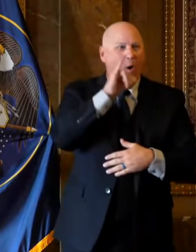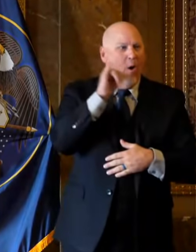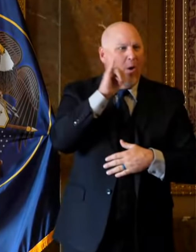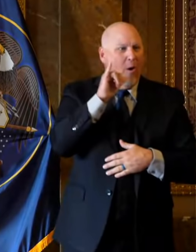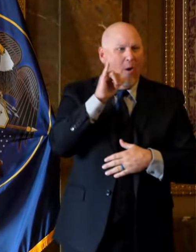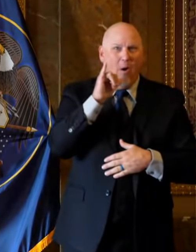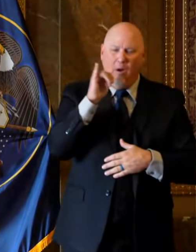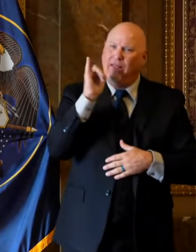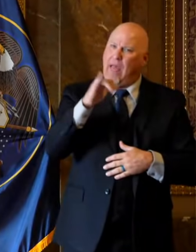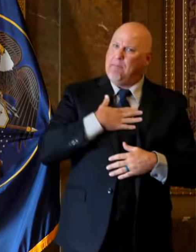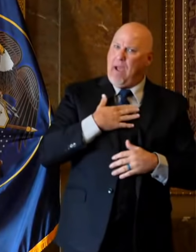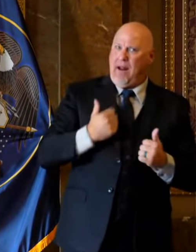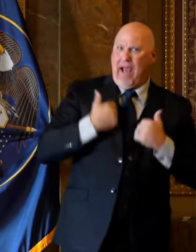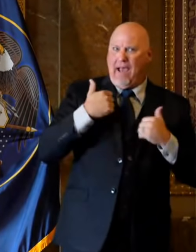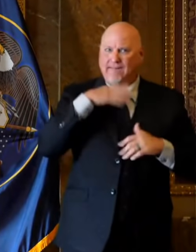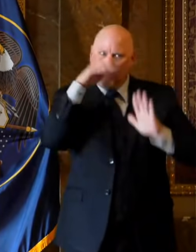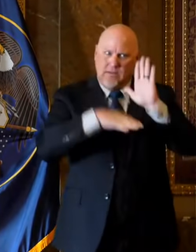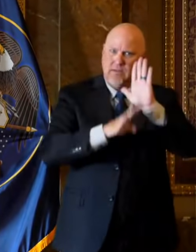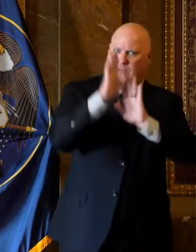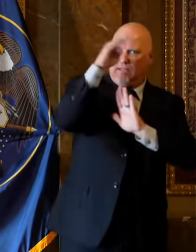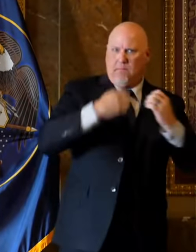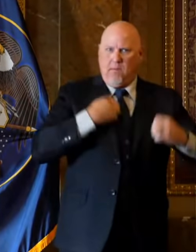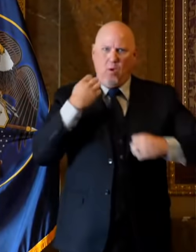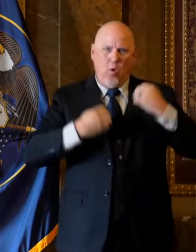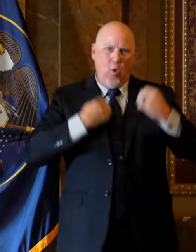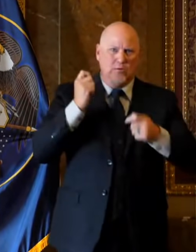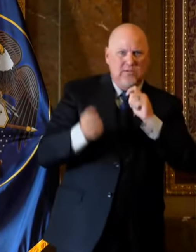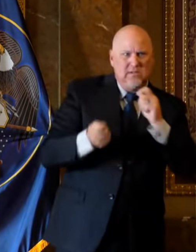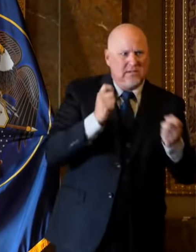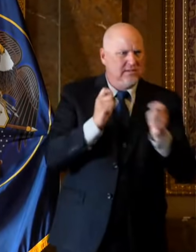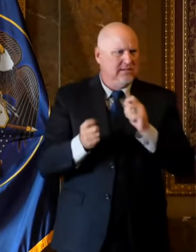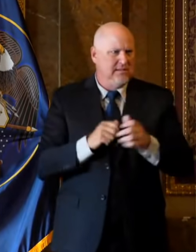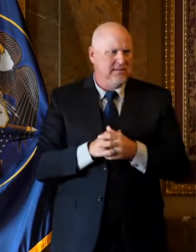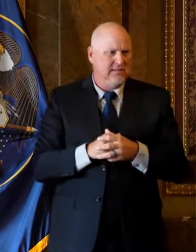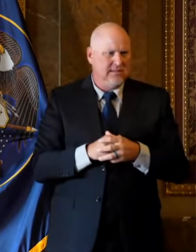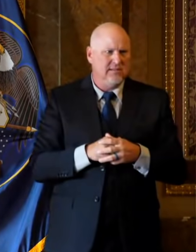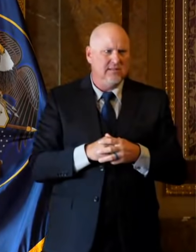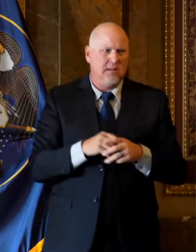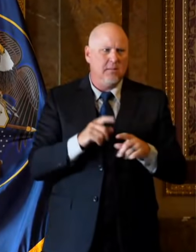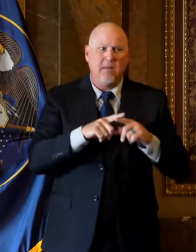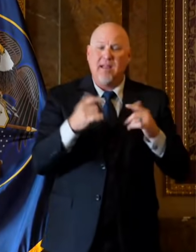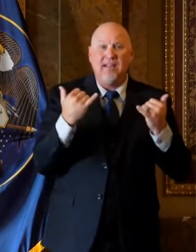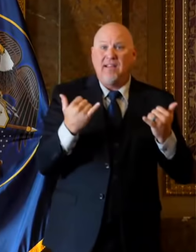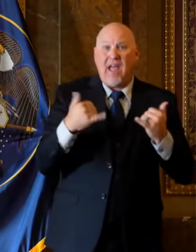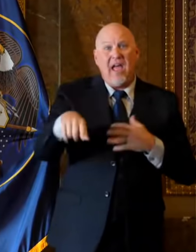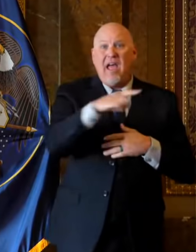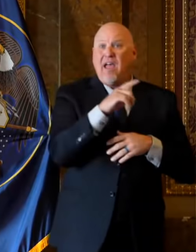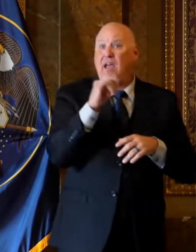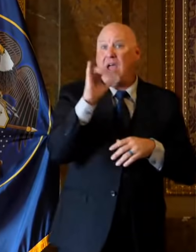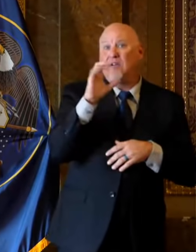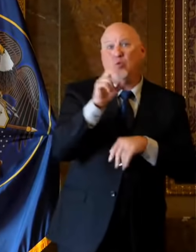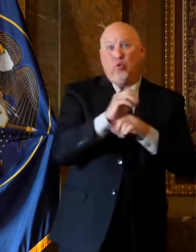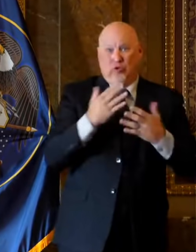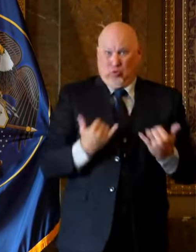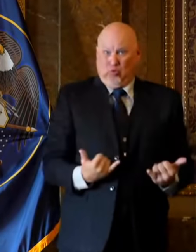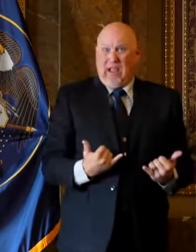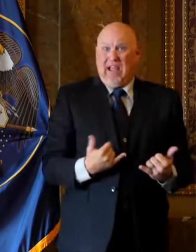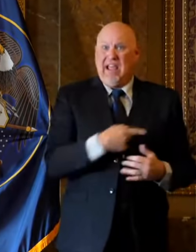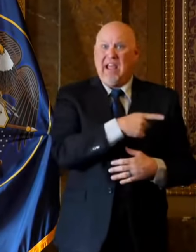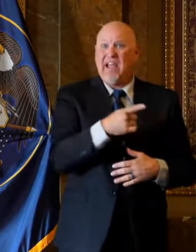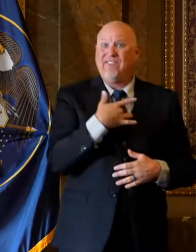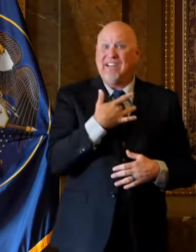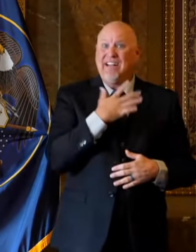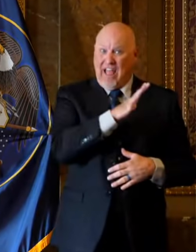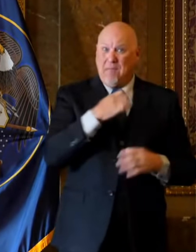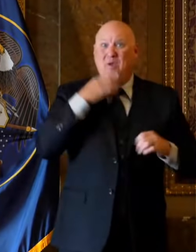deposits. And this is a tragedy. I will remind you one more time that stress and that damage that